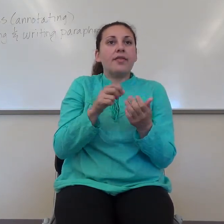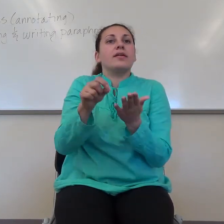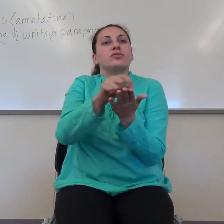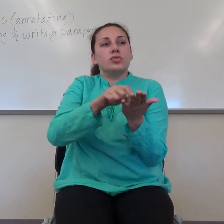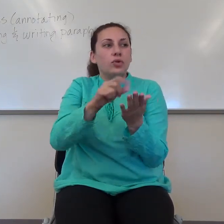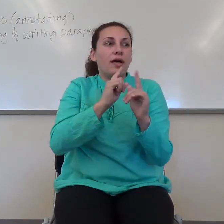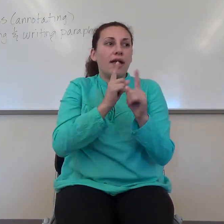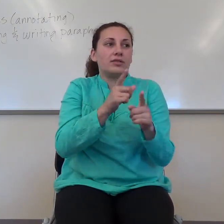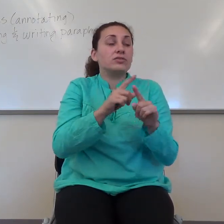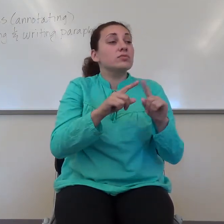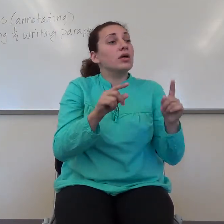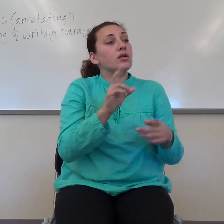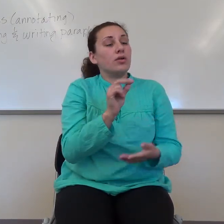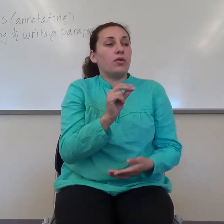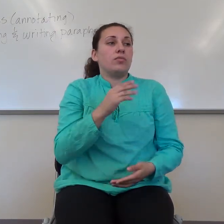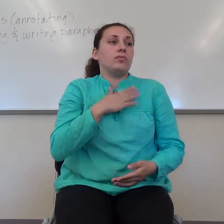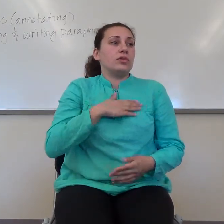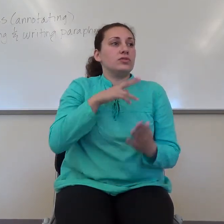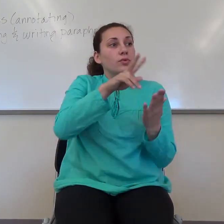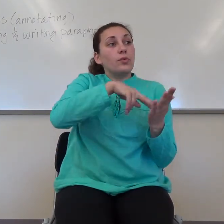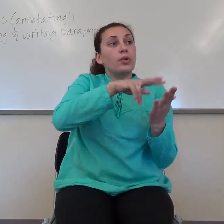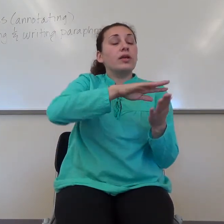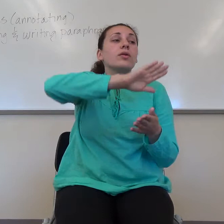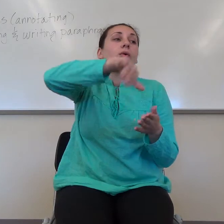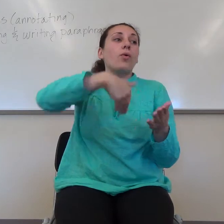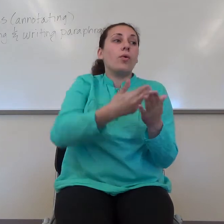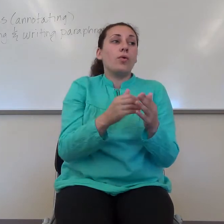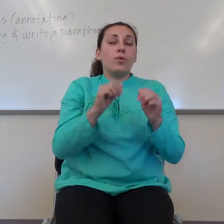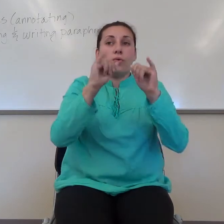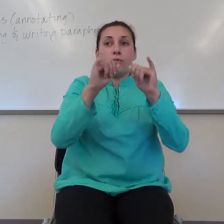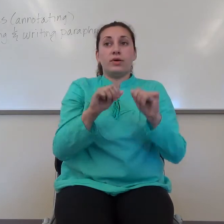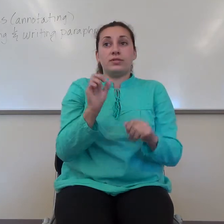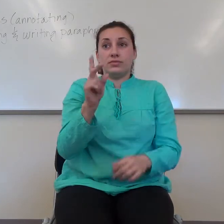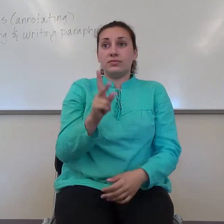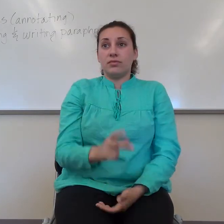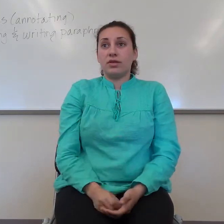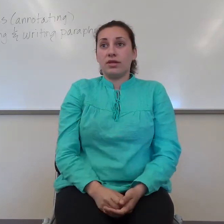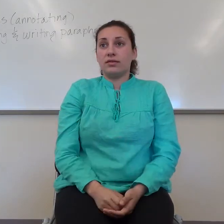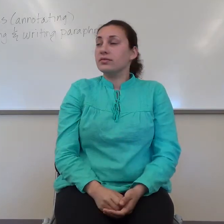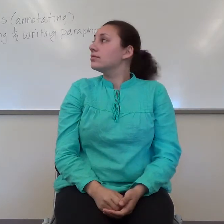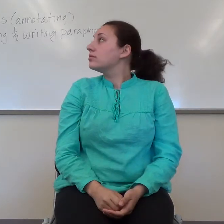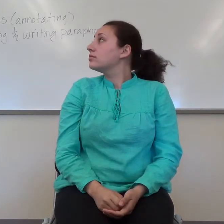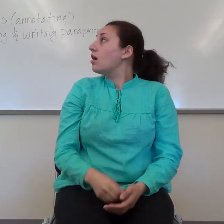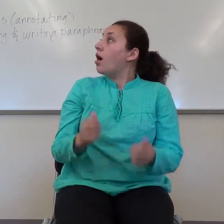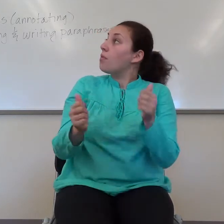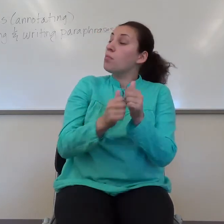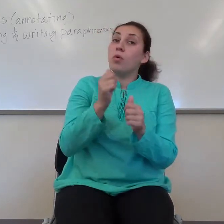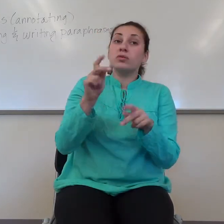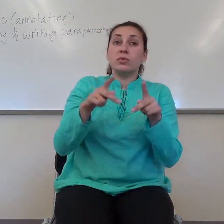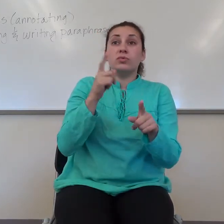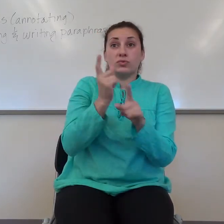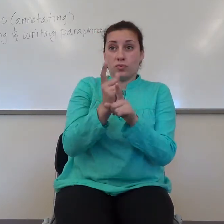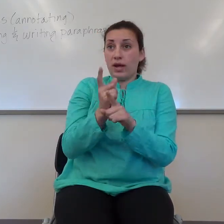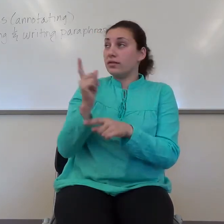the answers, okay? Most people got this right, I was glad to see, okay?